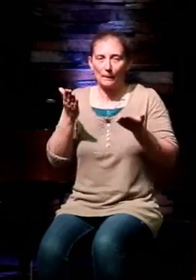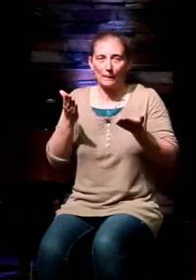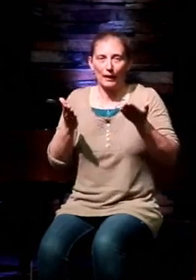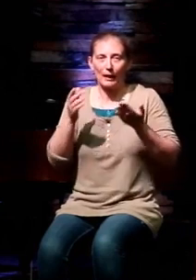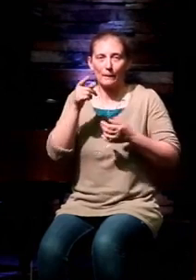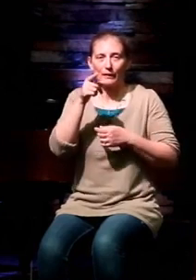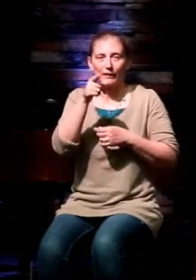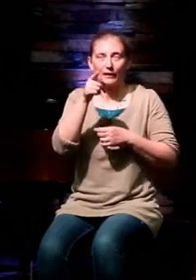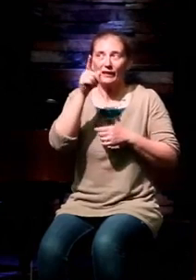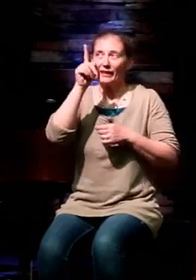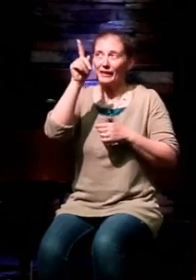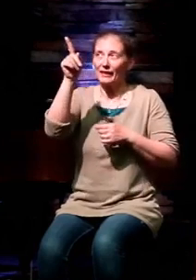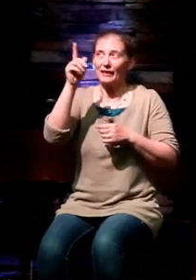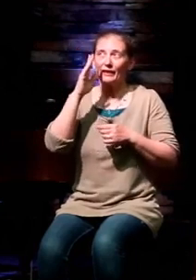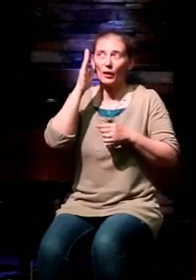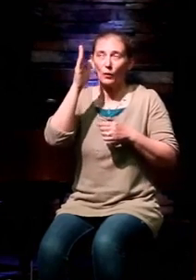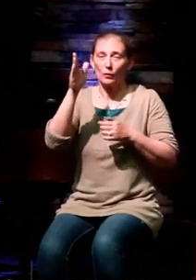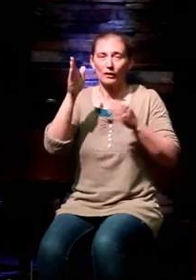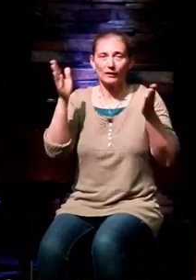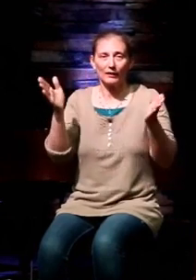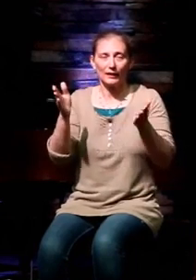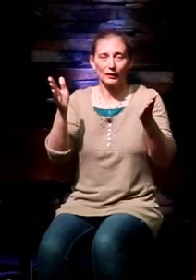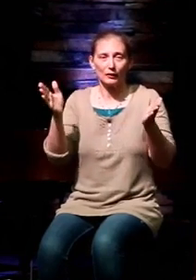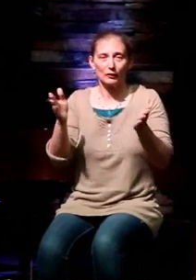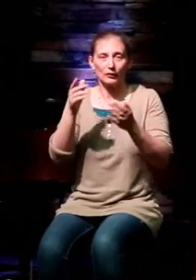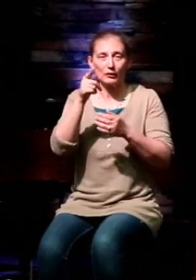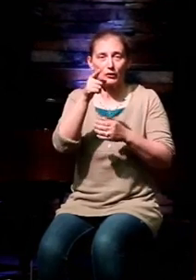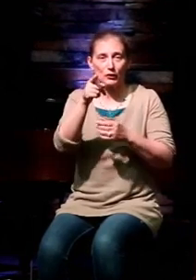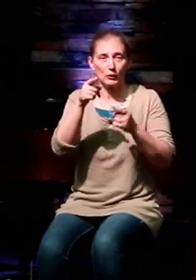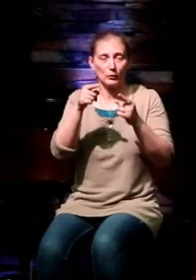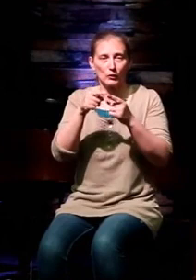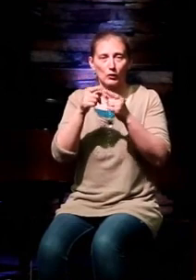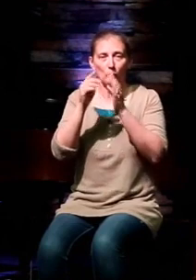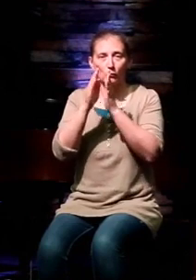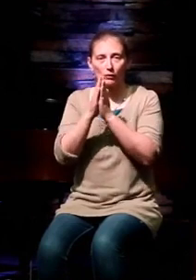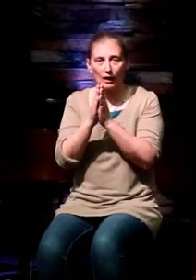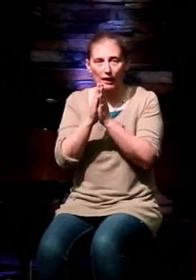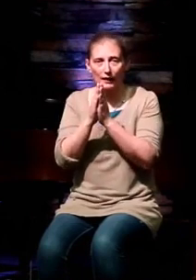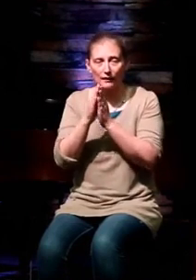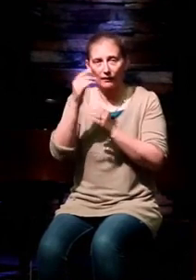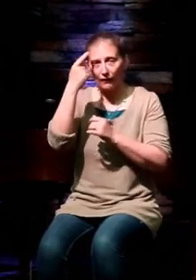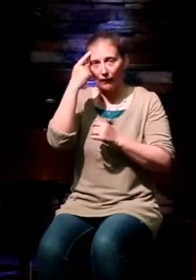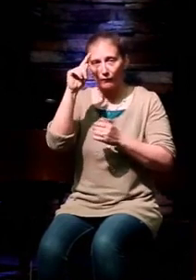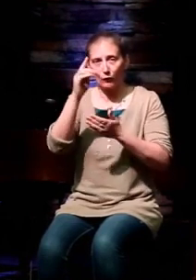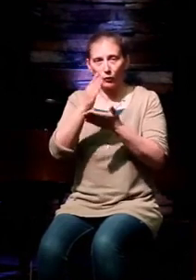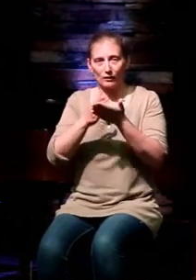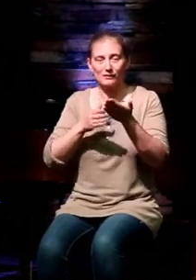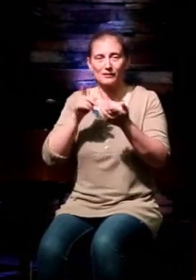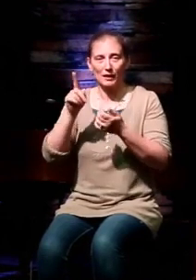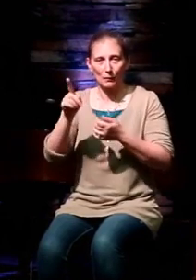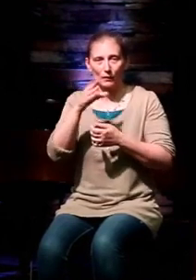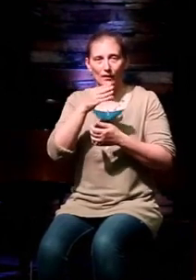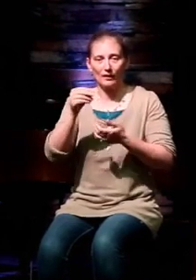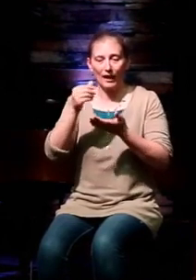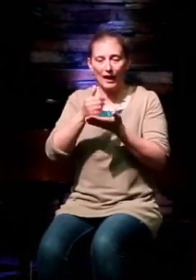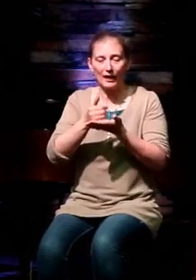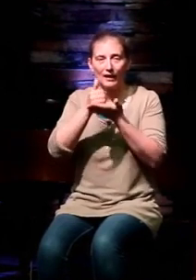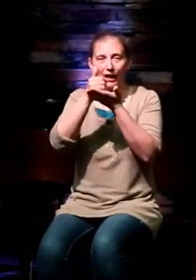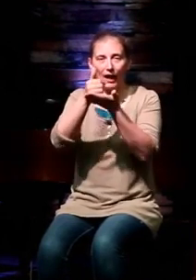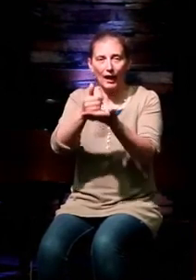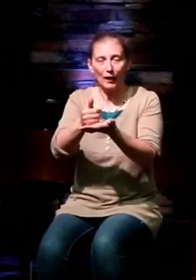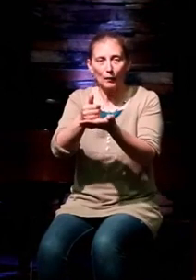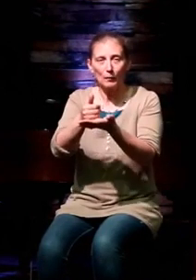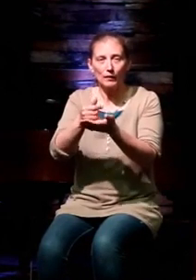wherever and whatever He wants you to do. When you're listening to the voice of the Spirit, guess what you're doing? You're keeping in step with the Spirit. You're keeping